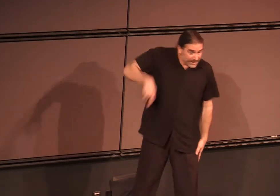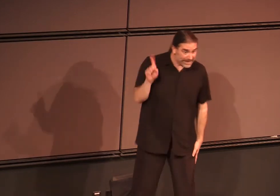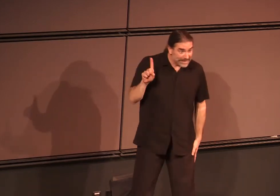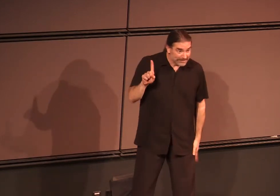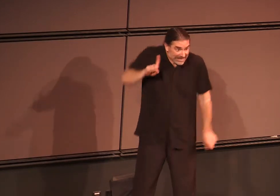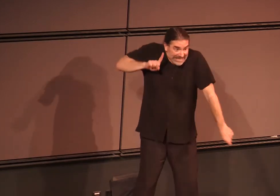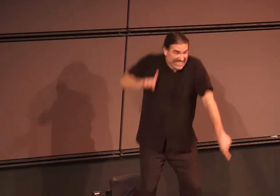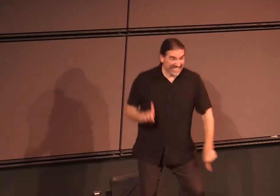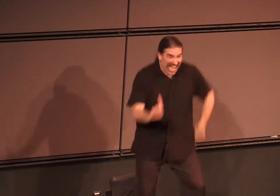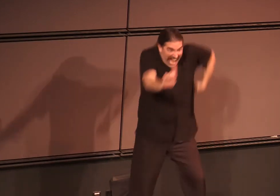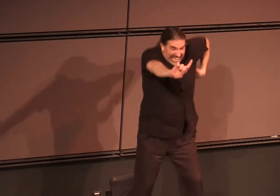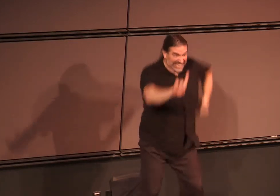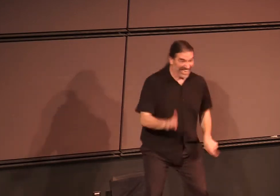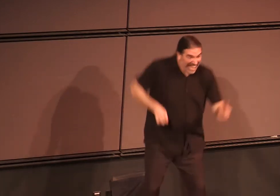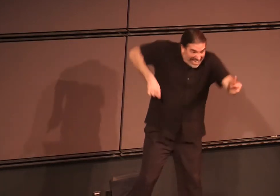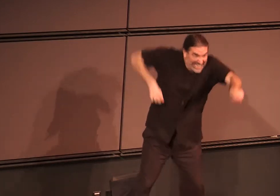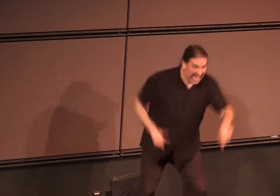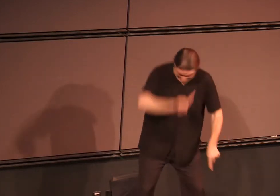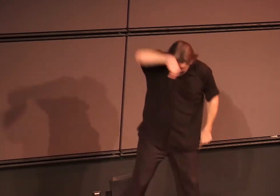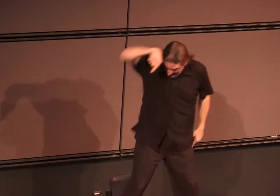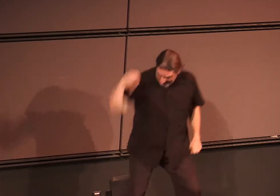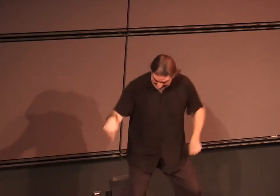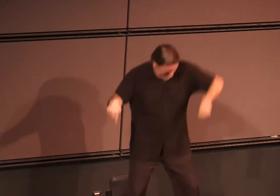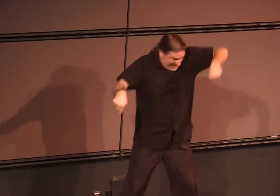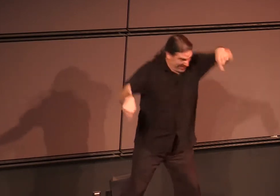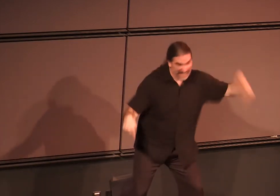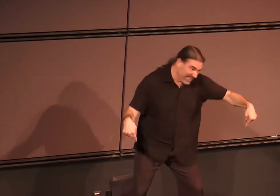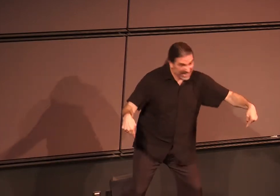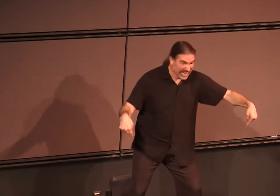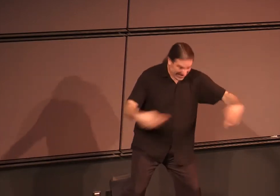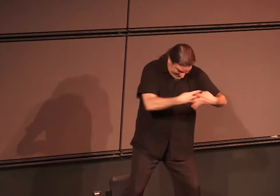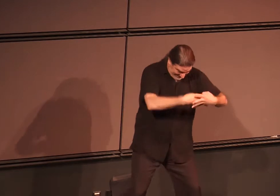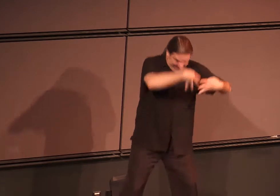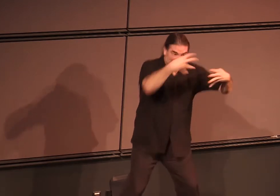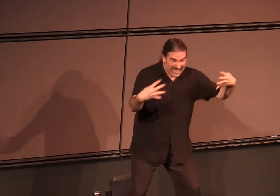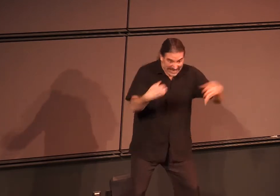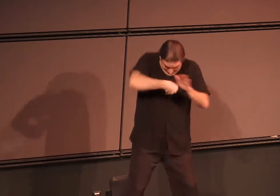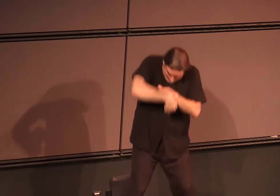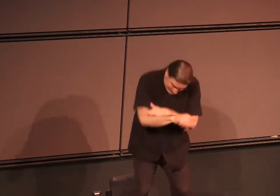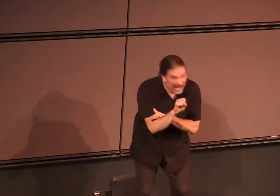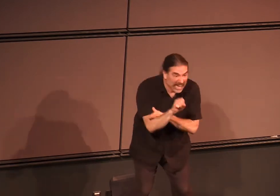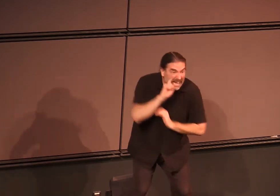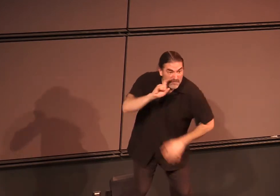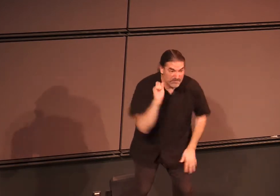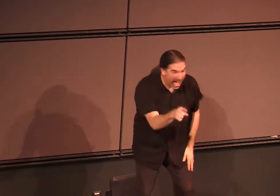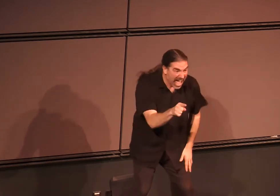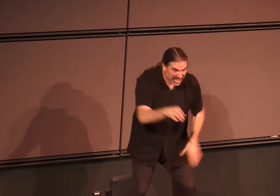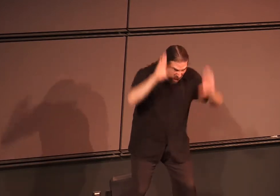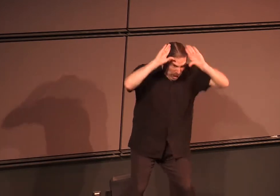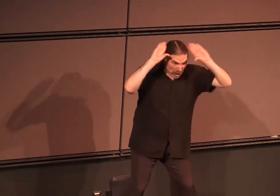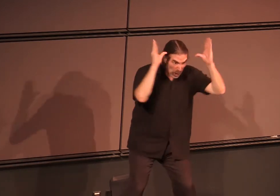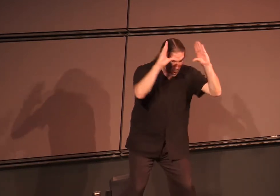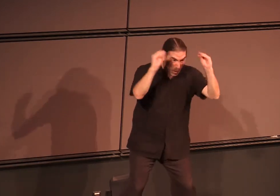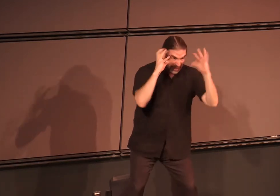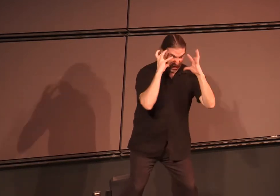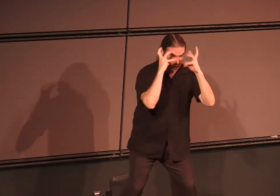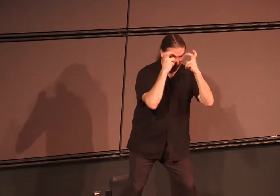A man with a rubber neck. Through the fence, he stretches his neck and sees Picasso's horse,